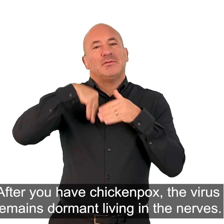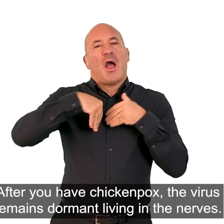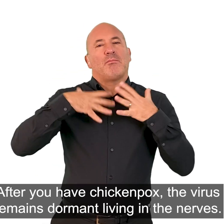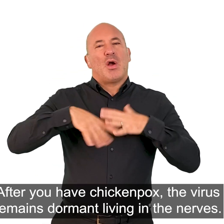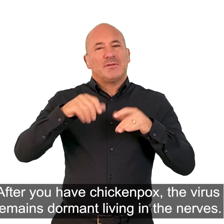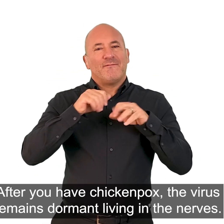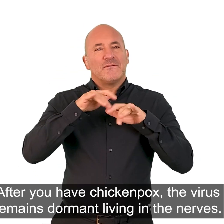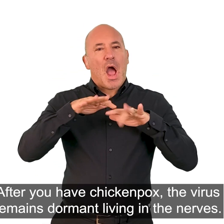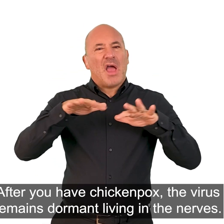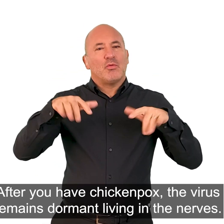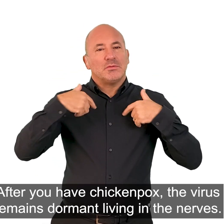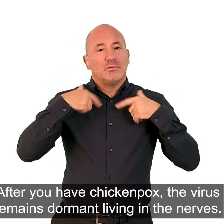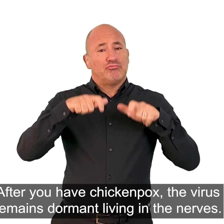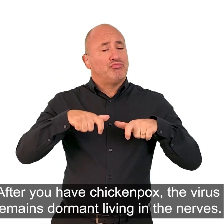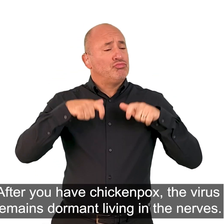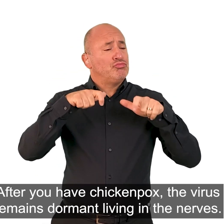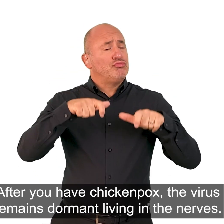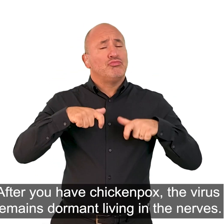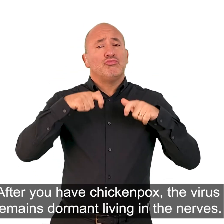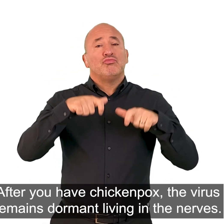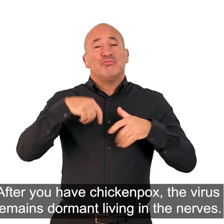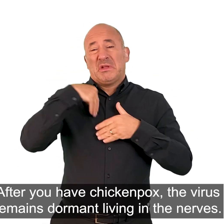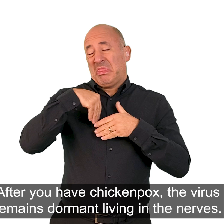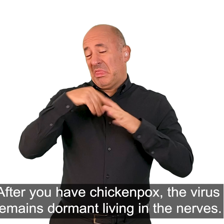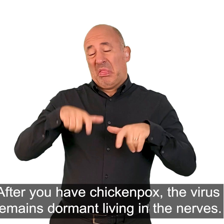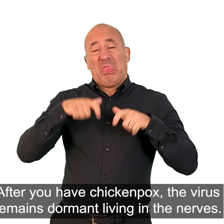virus remains dormant, living in the nerves.